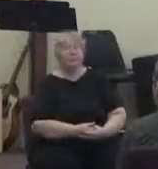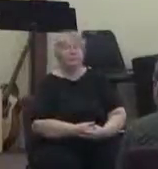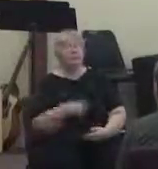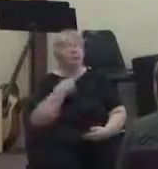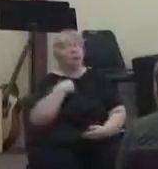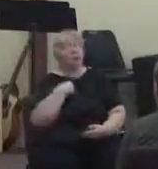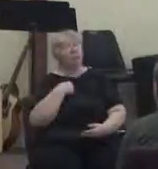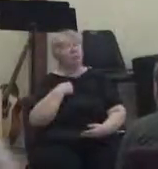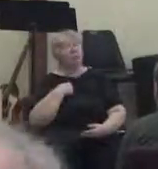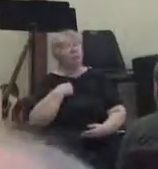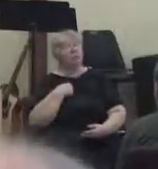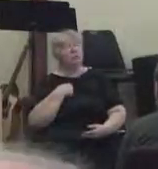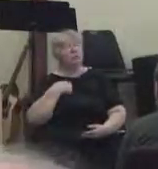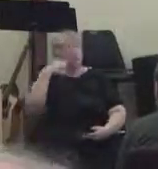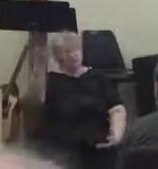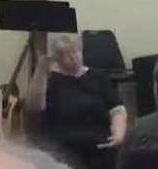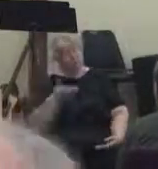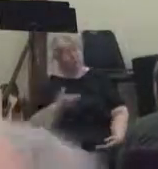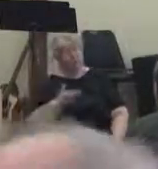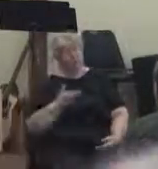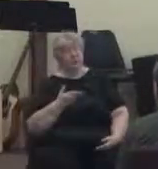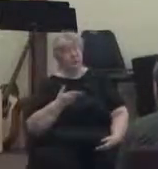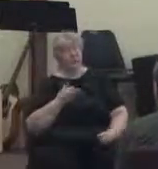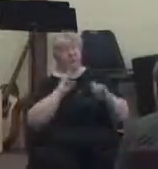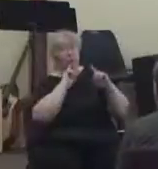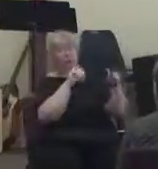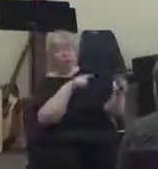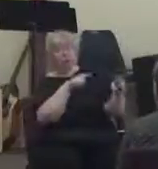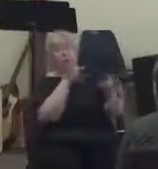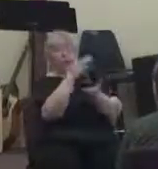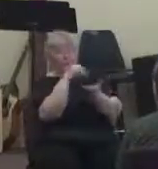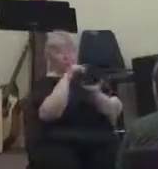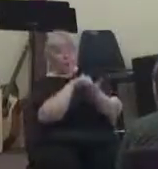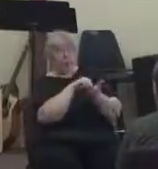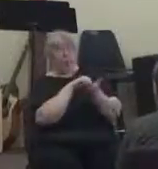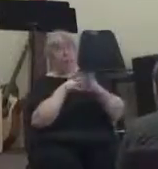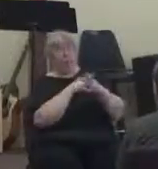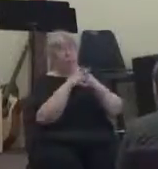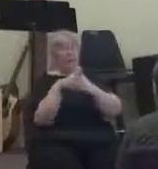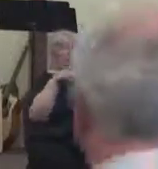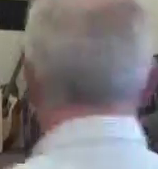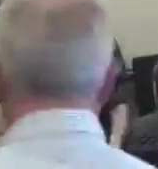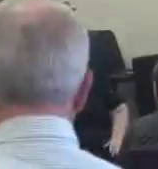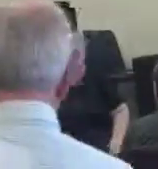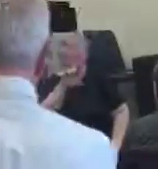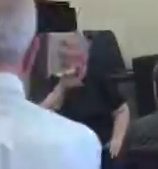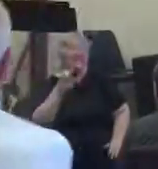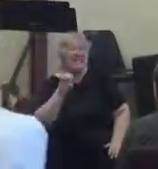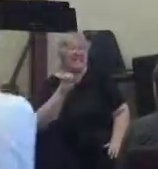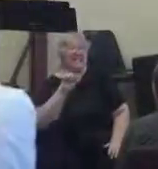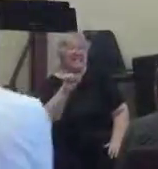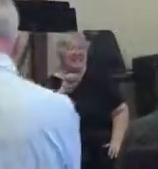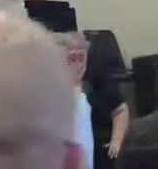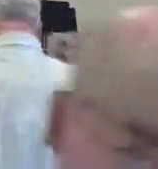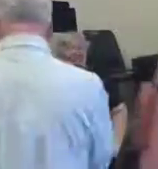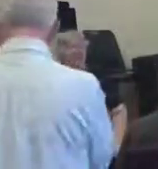I've been invited to go to Belize in Central America. This is not the first time I've been invited. I've